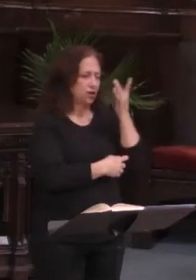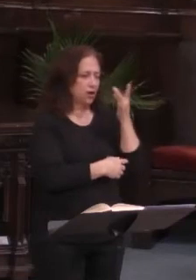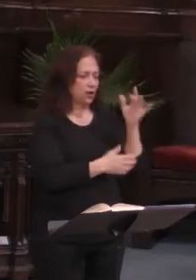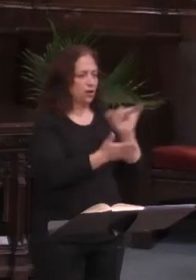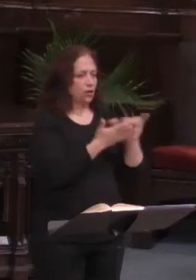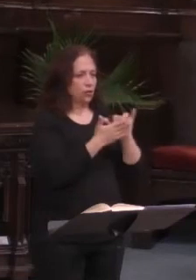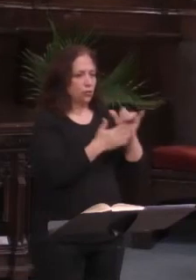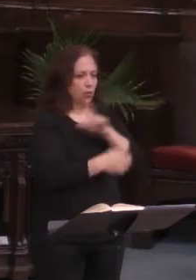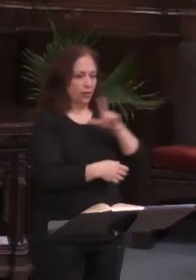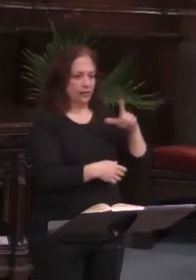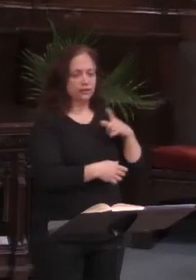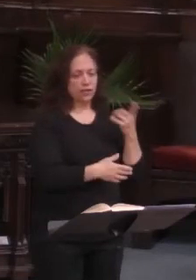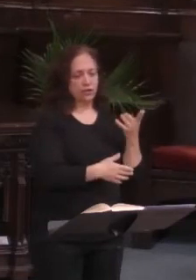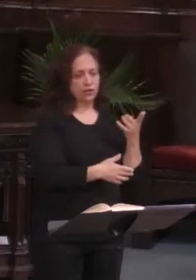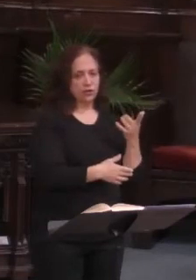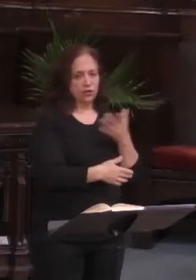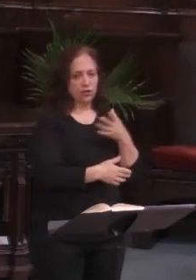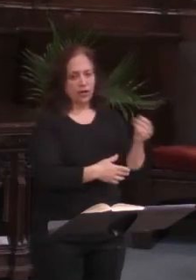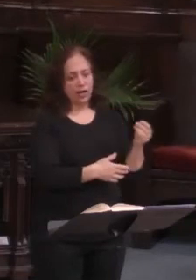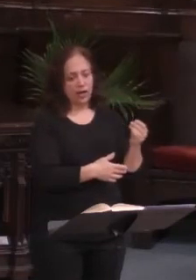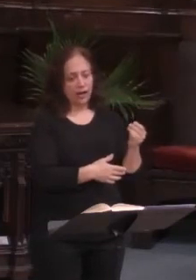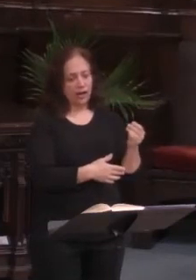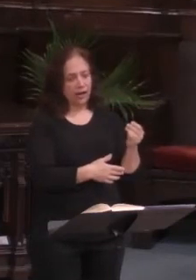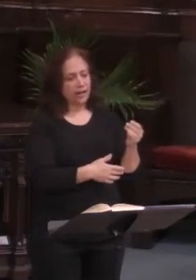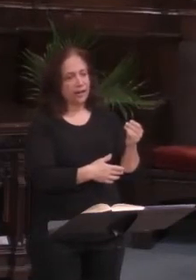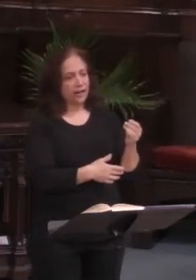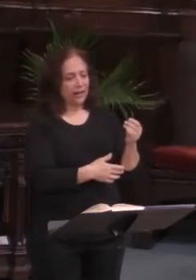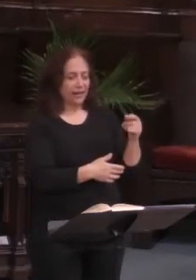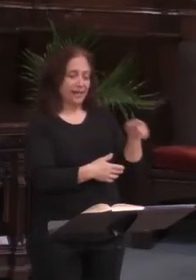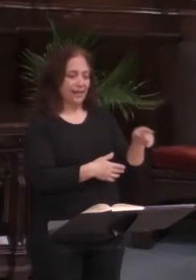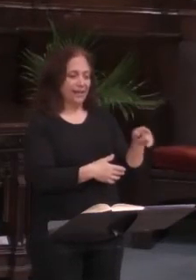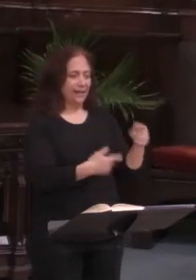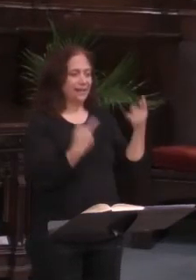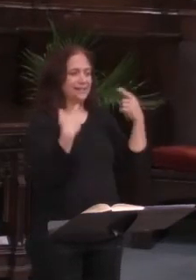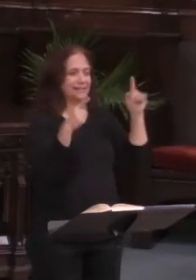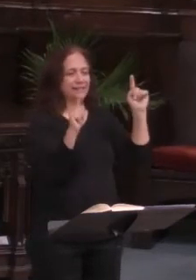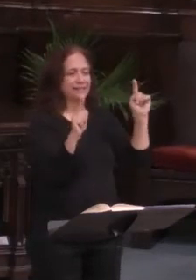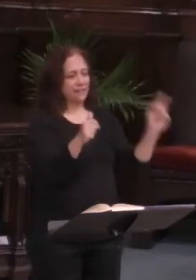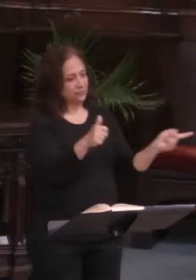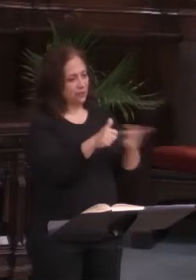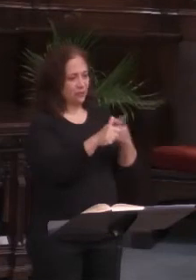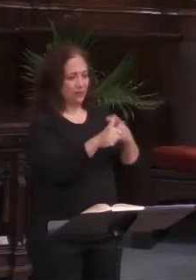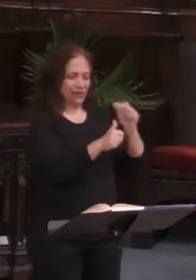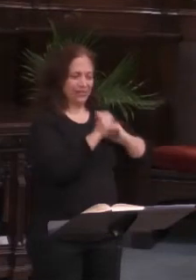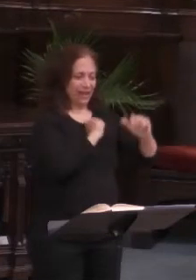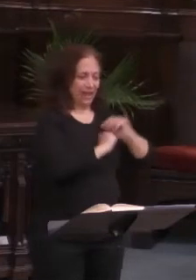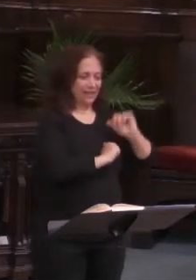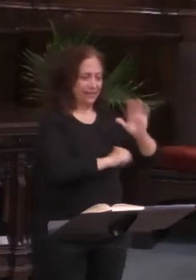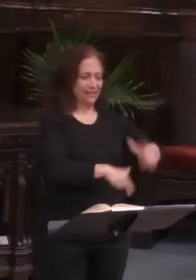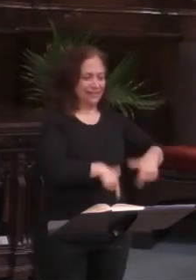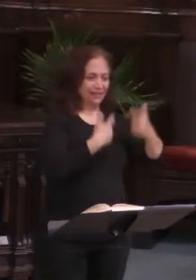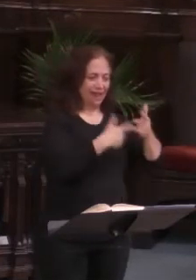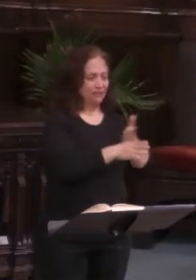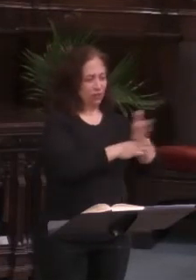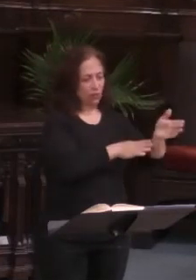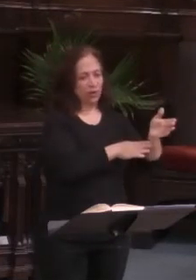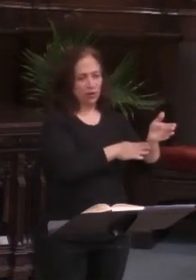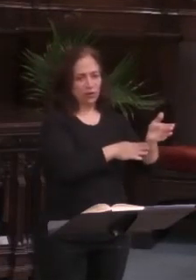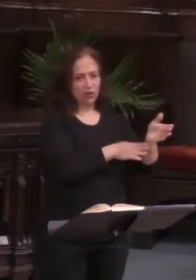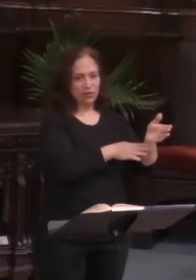York legislature, and having a wildly successful first act in his life and